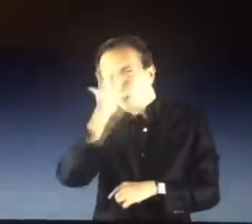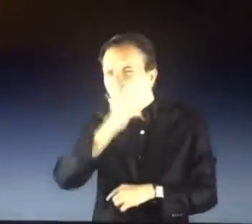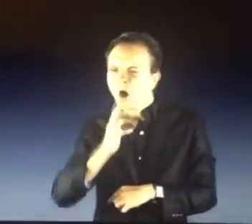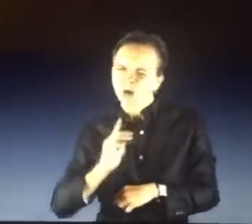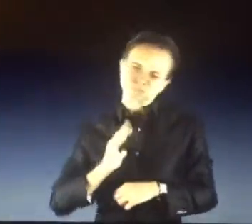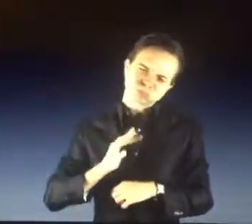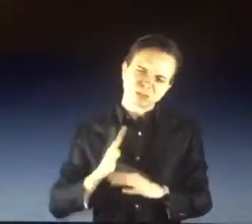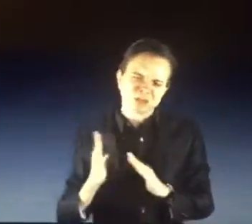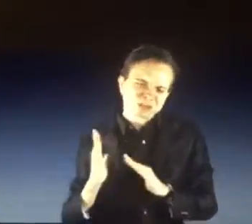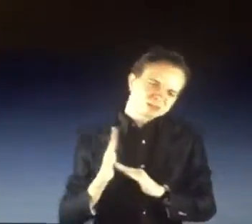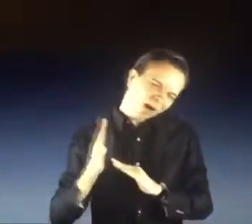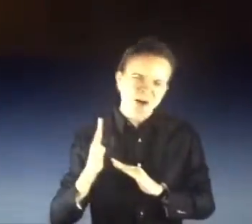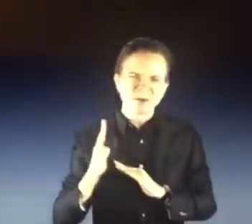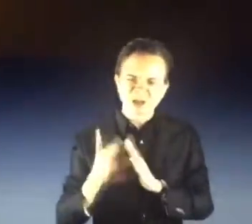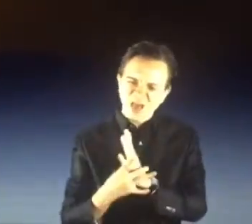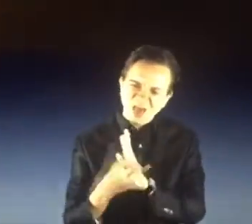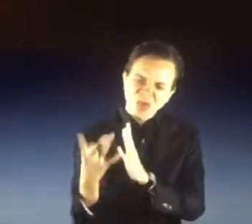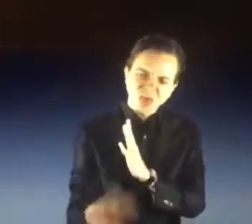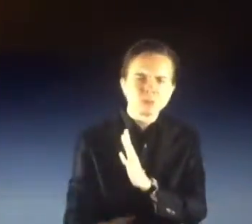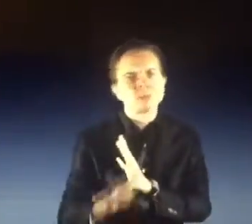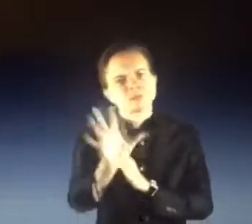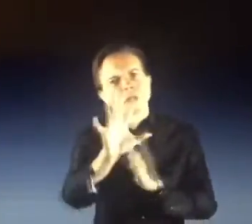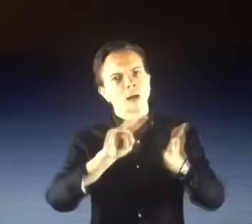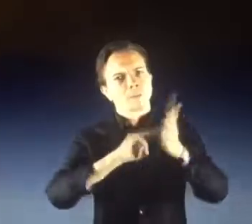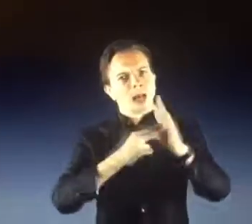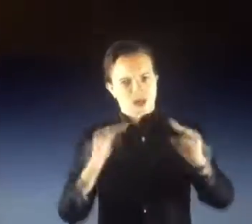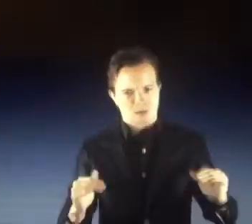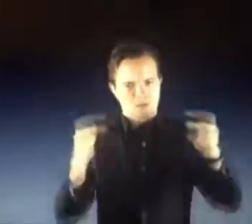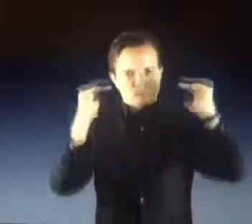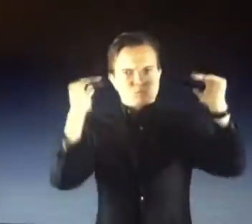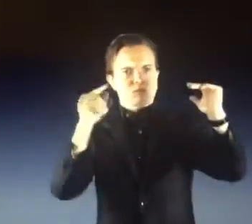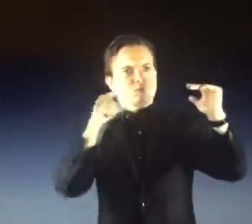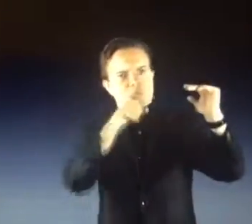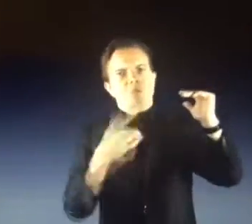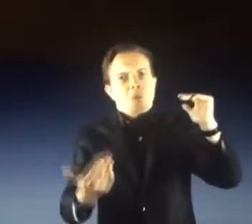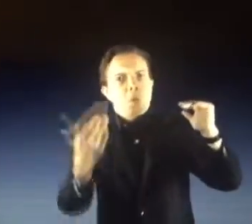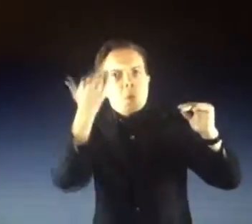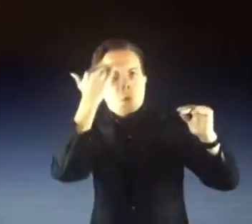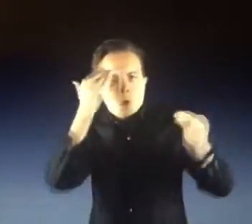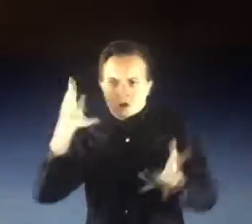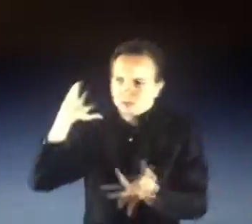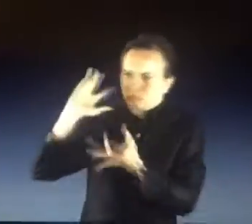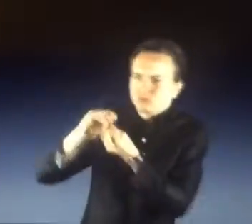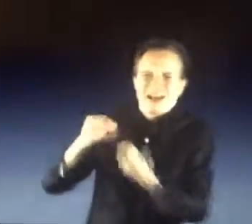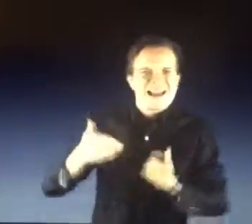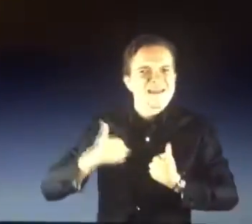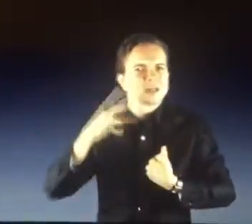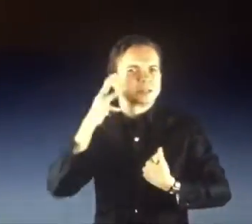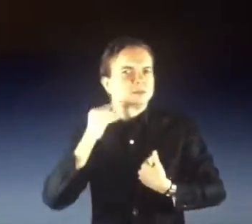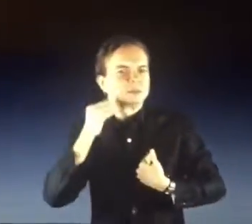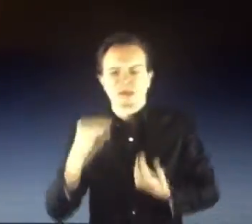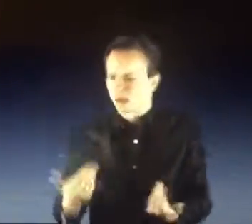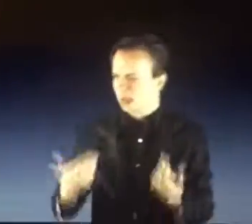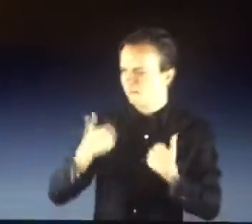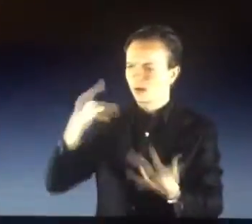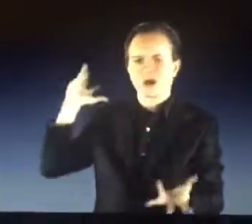that they are elevated. They're the top of their field. They are extremely talented and amazing. And they just have